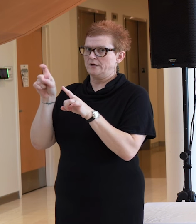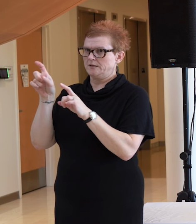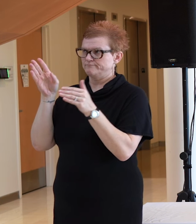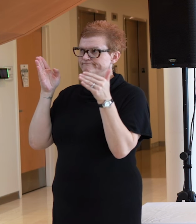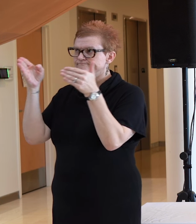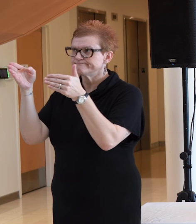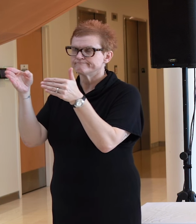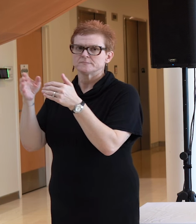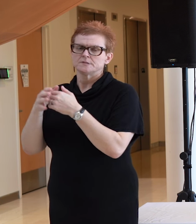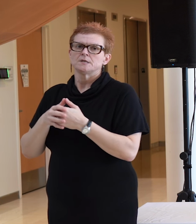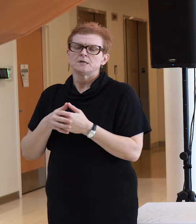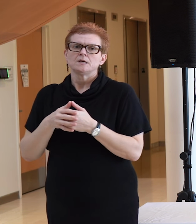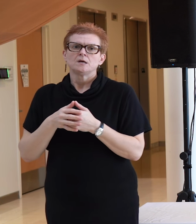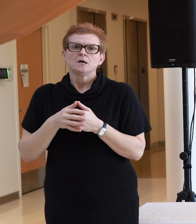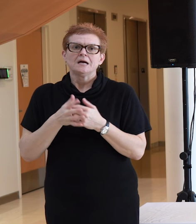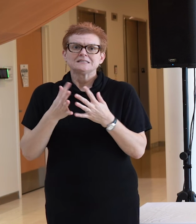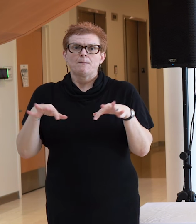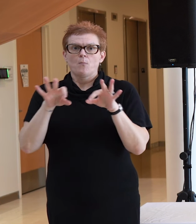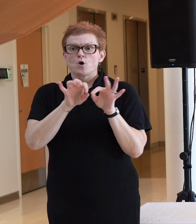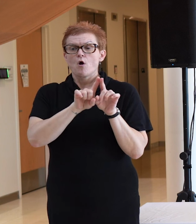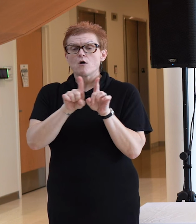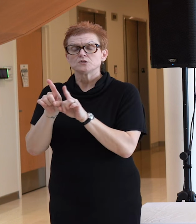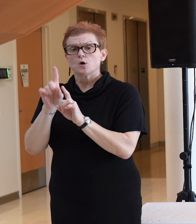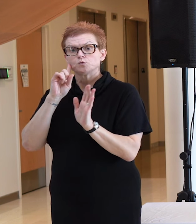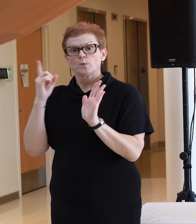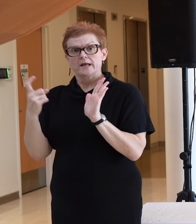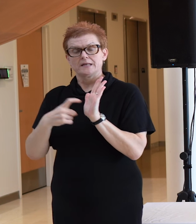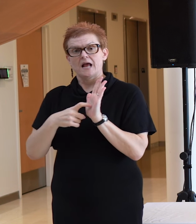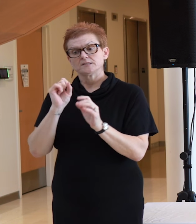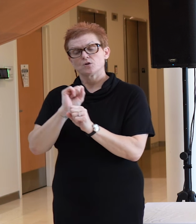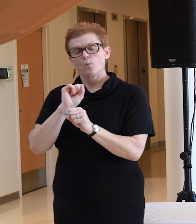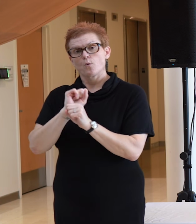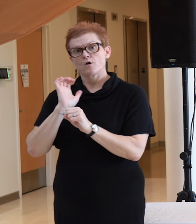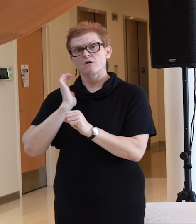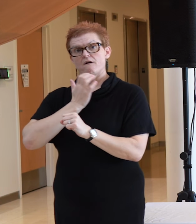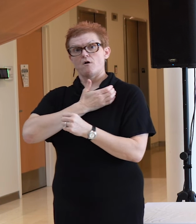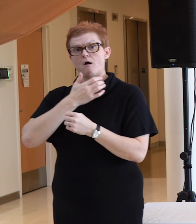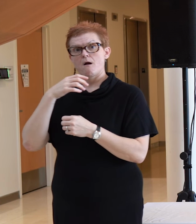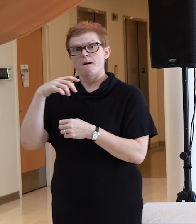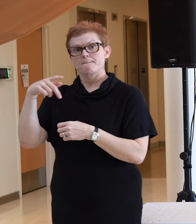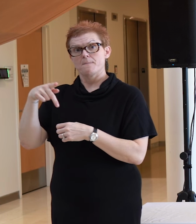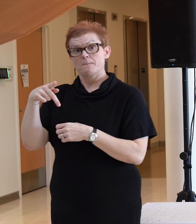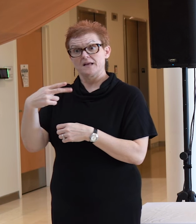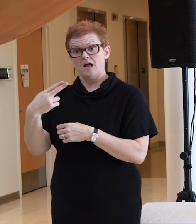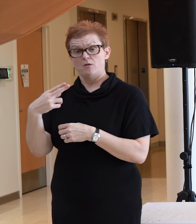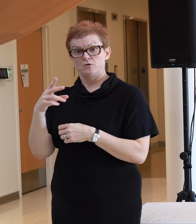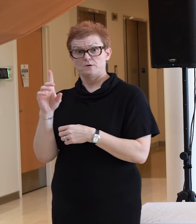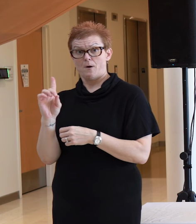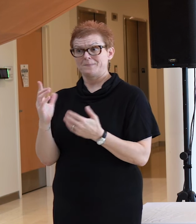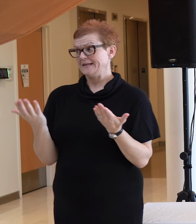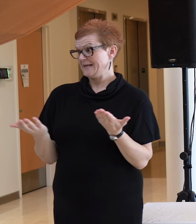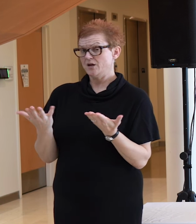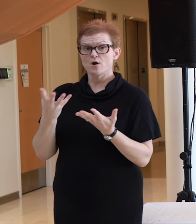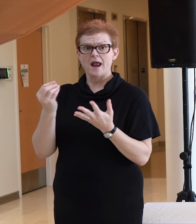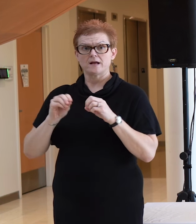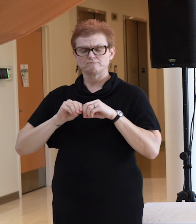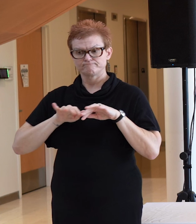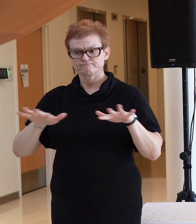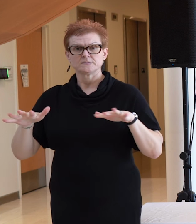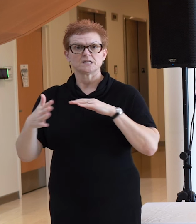important also that we take a moment to highlight the work of our public health departments here and across the